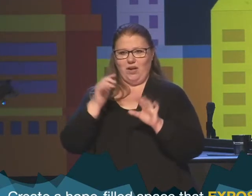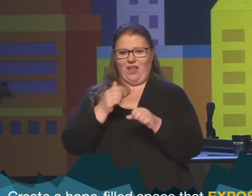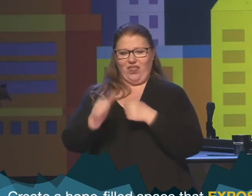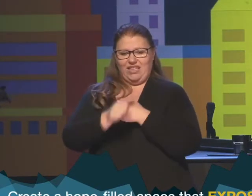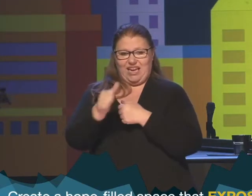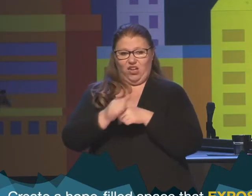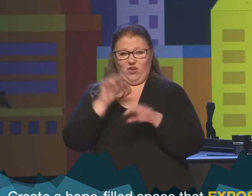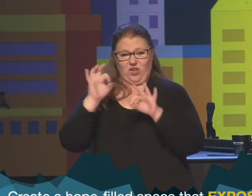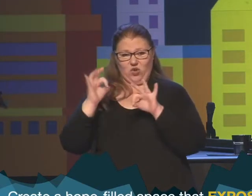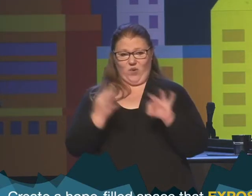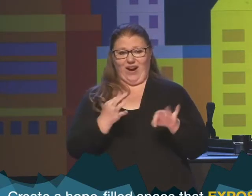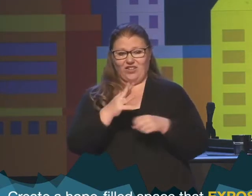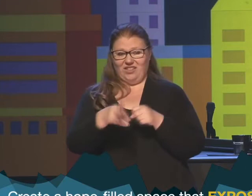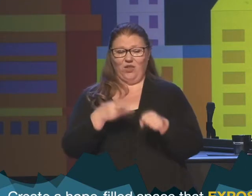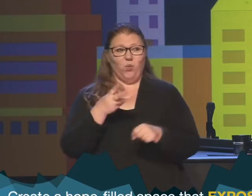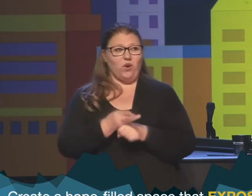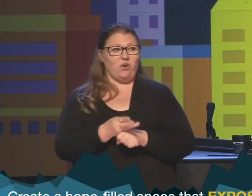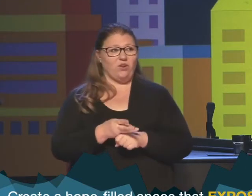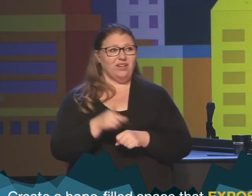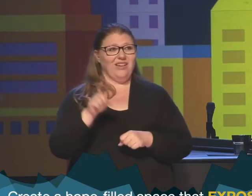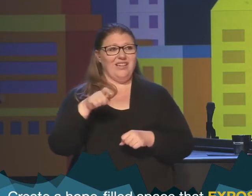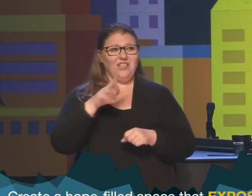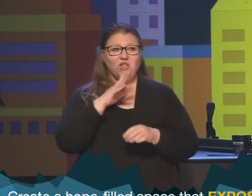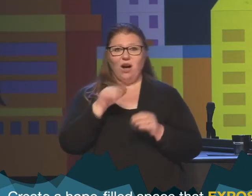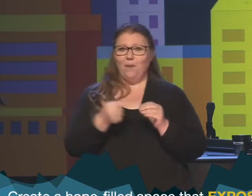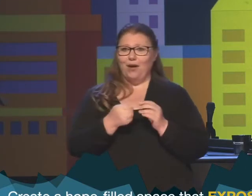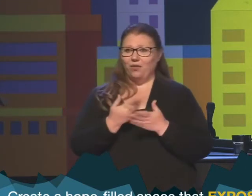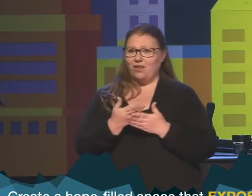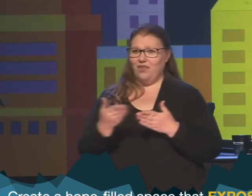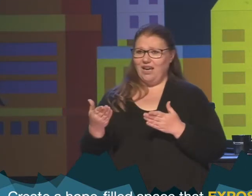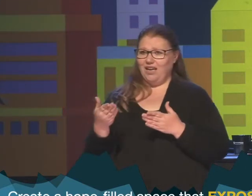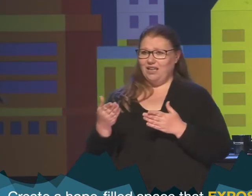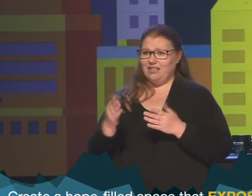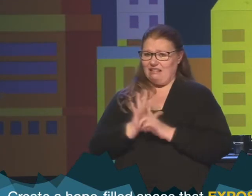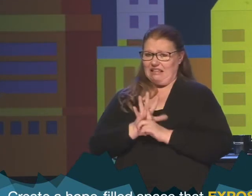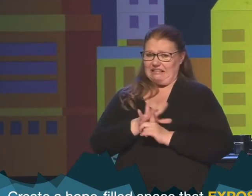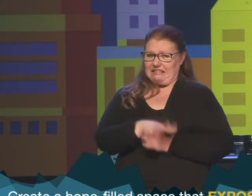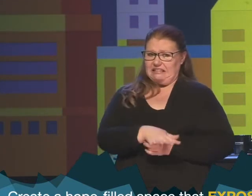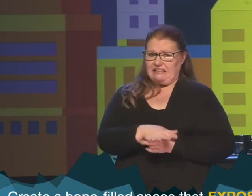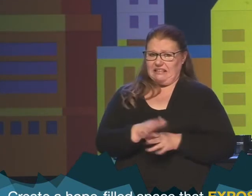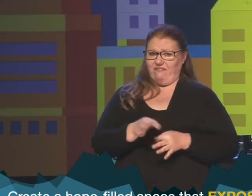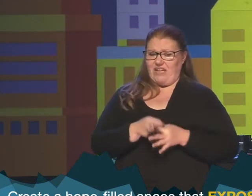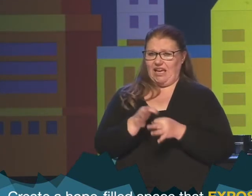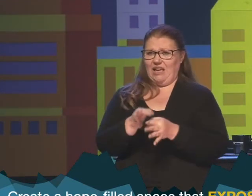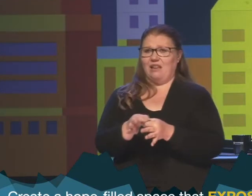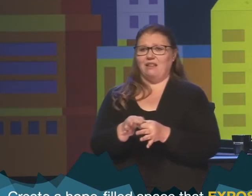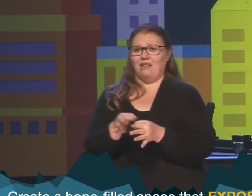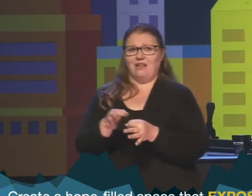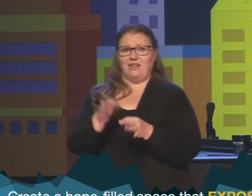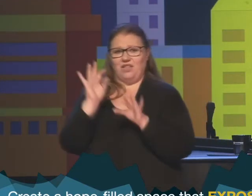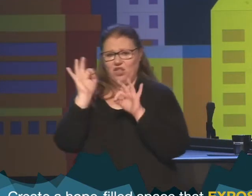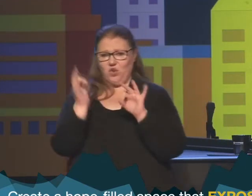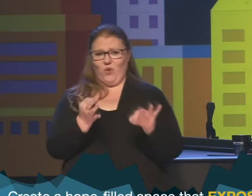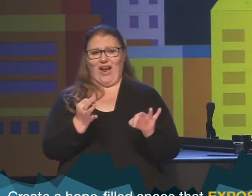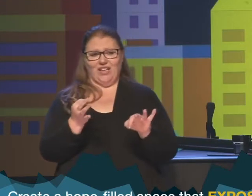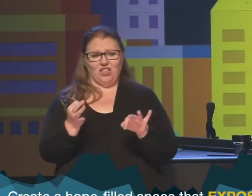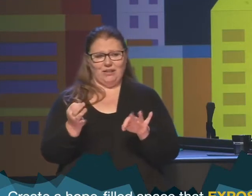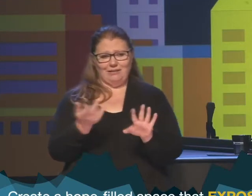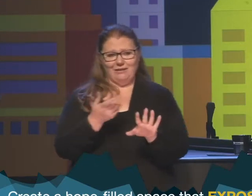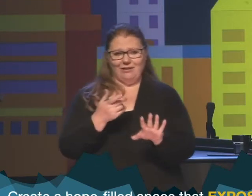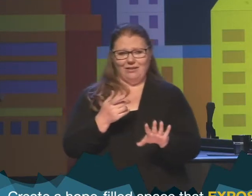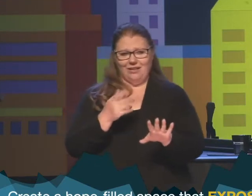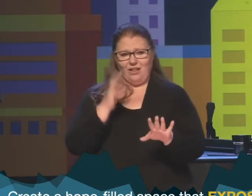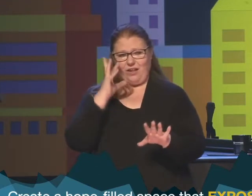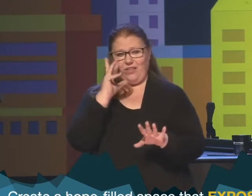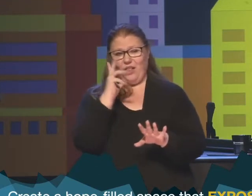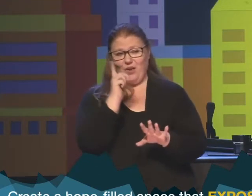world. I think we do have to talk about those things that choke the life out of faith, the distractions, the lures, that stuff